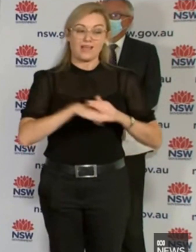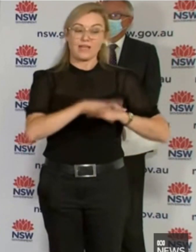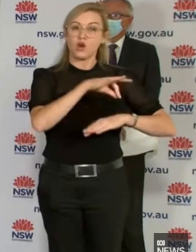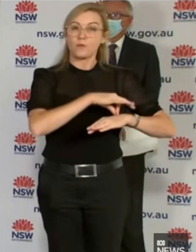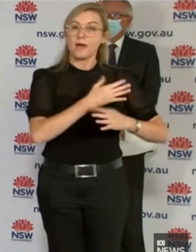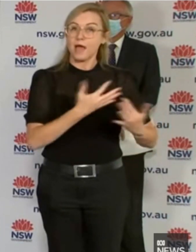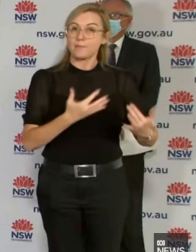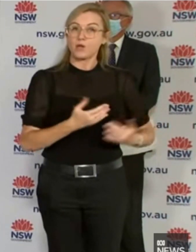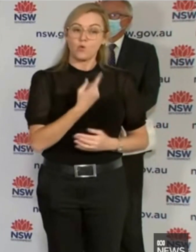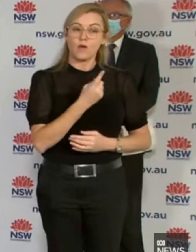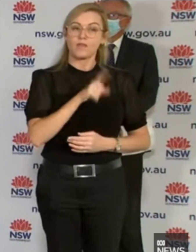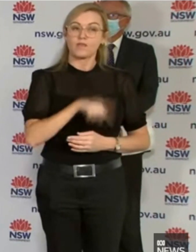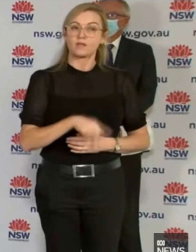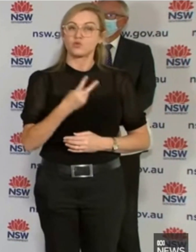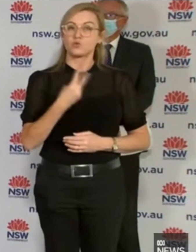have